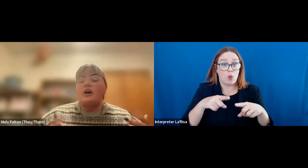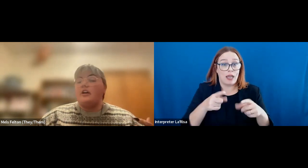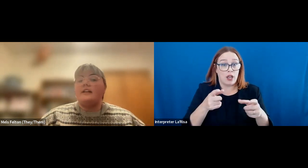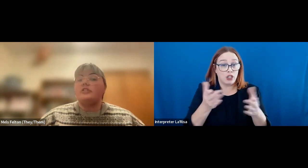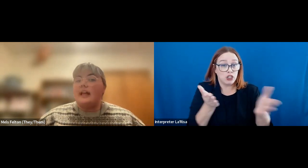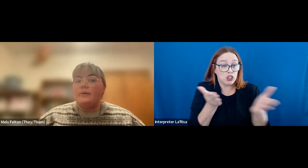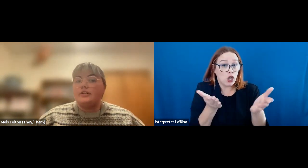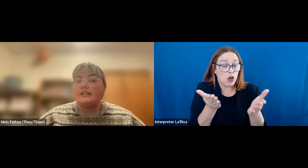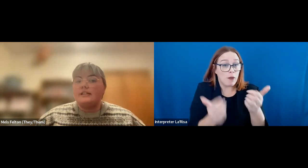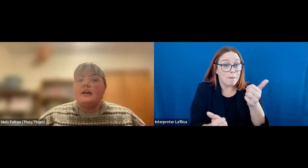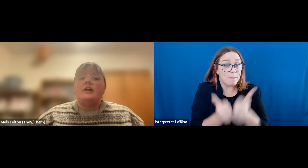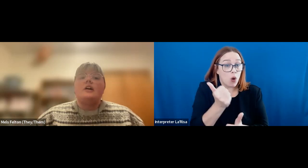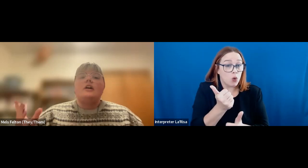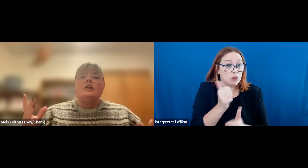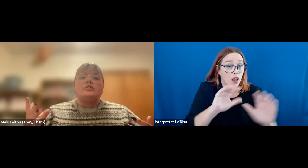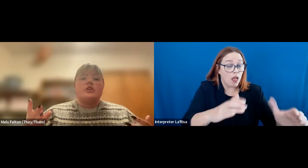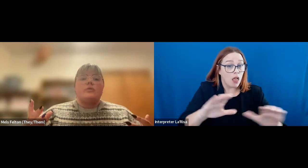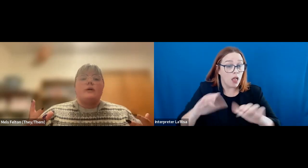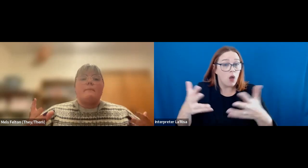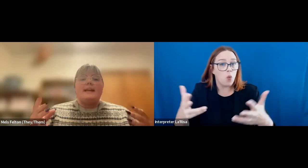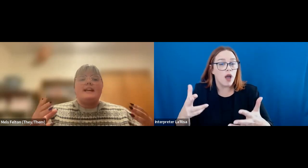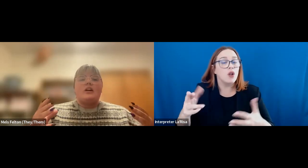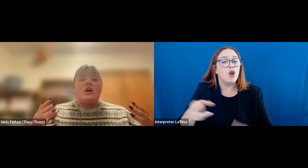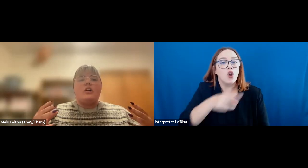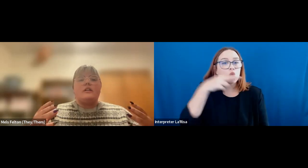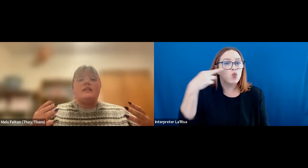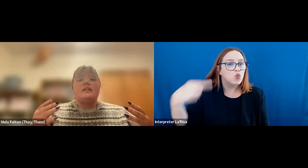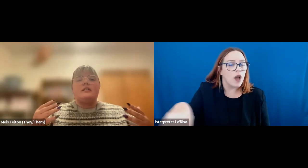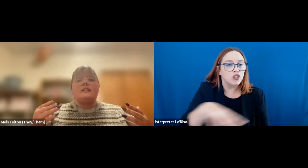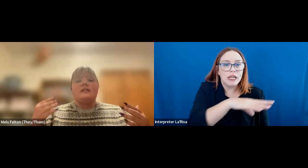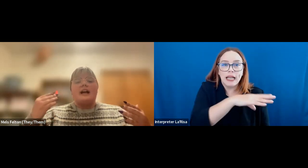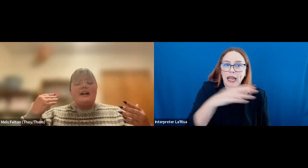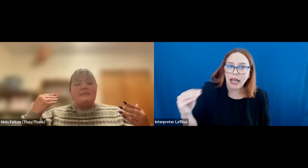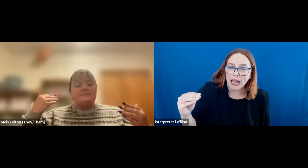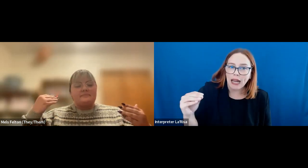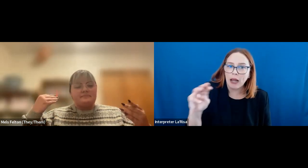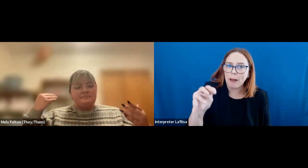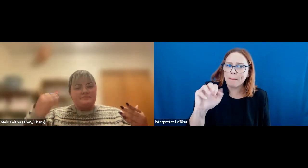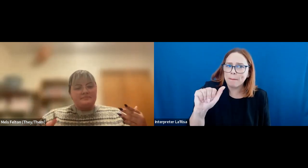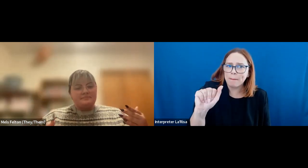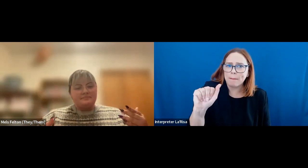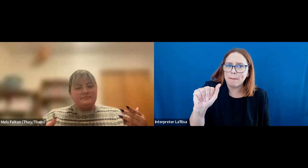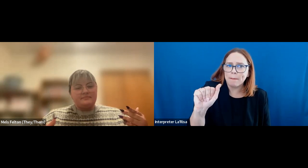spoken non-English languages. So making our